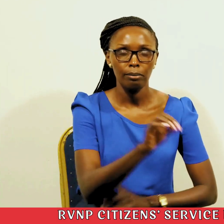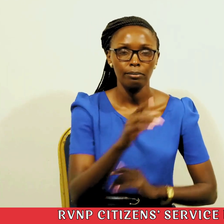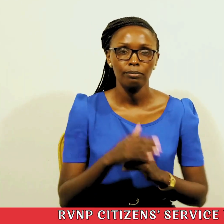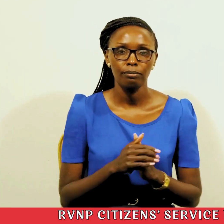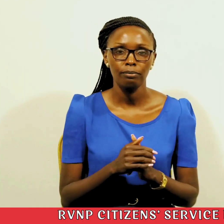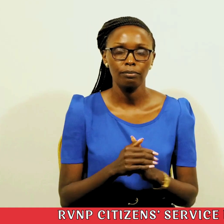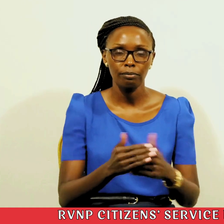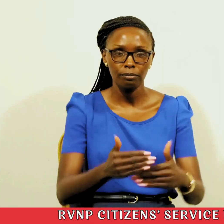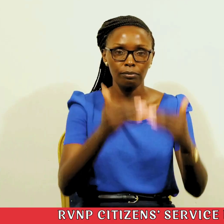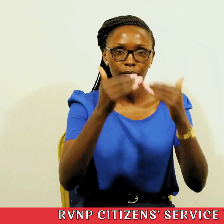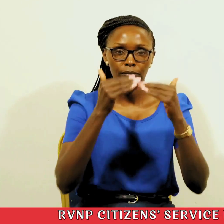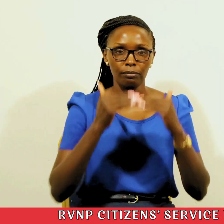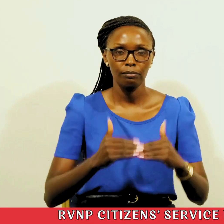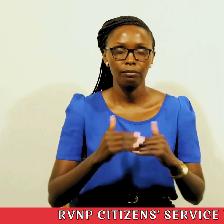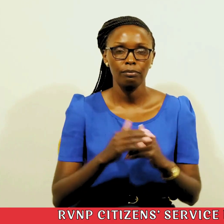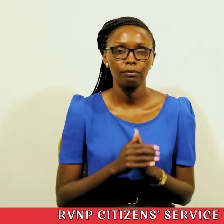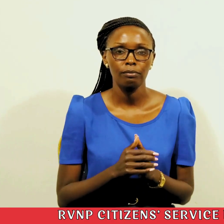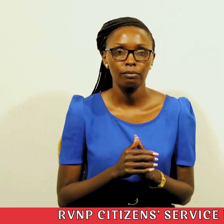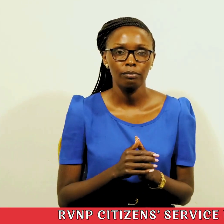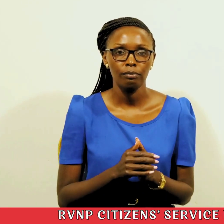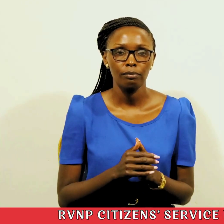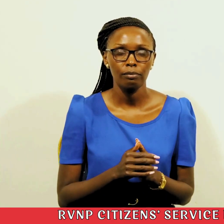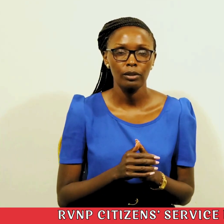Service. Library services.